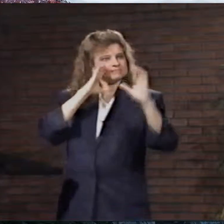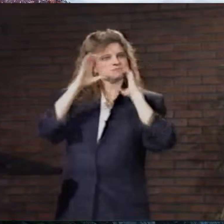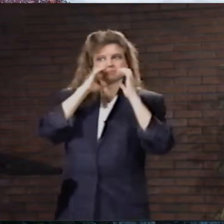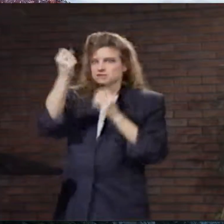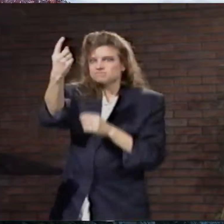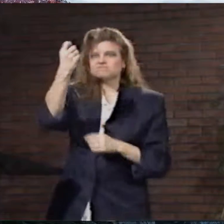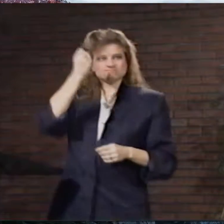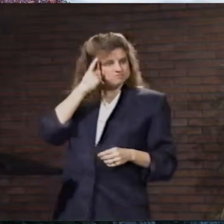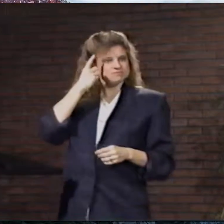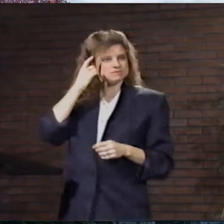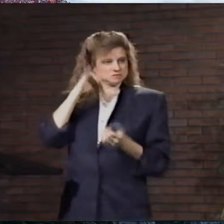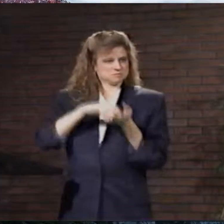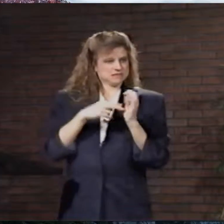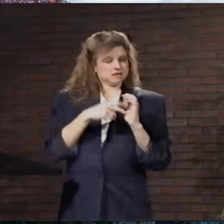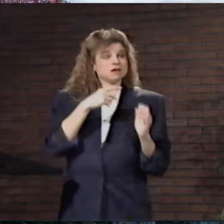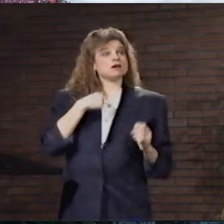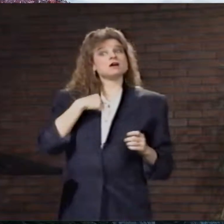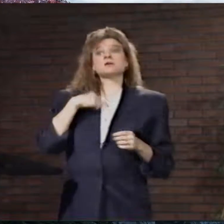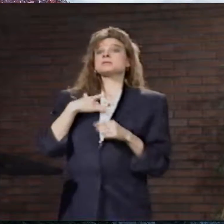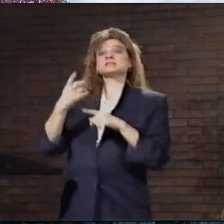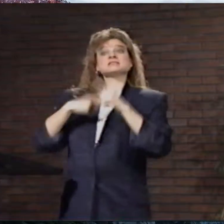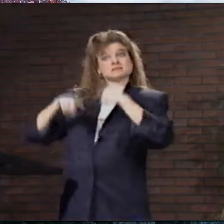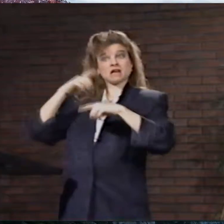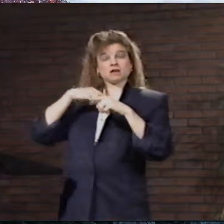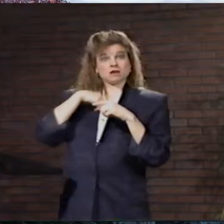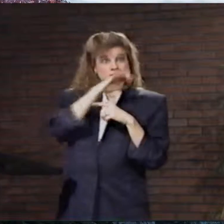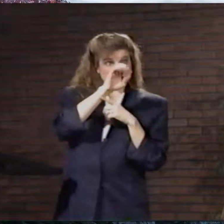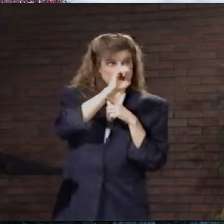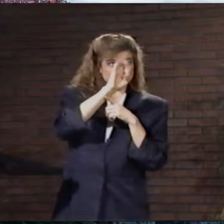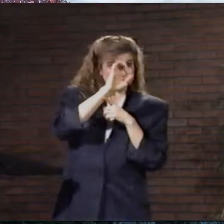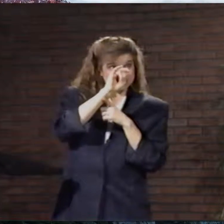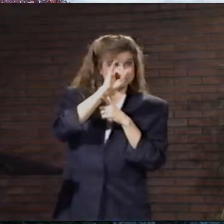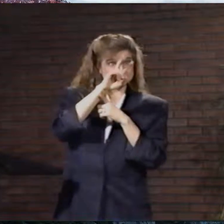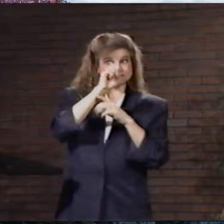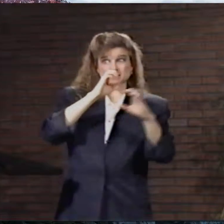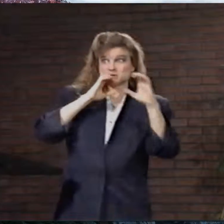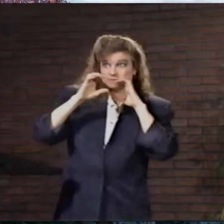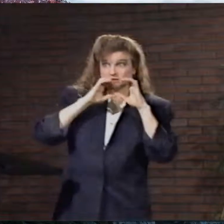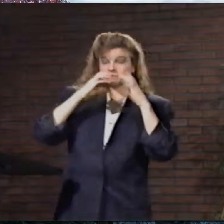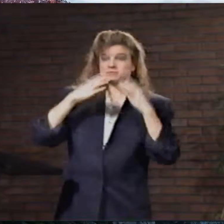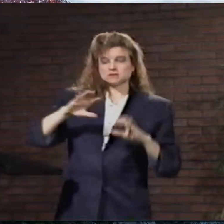So in order to get effective communication, the interpreter has to understand the speaker.